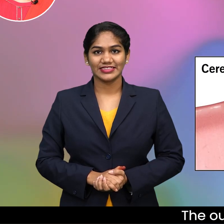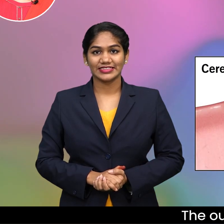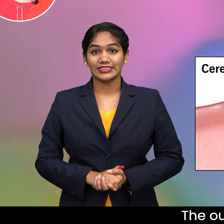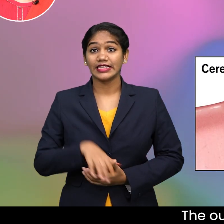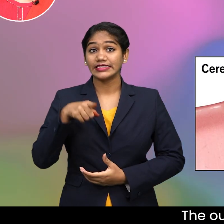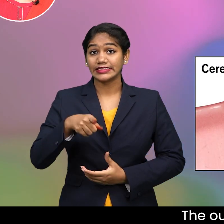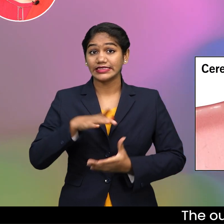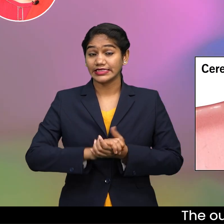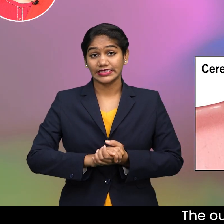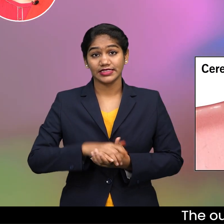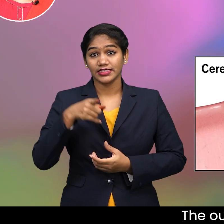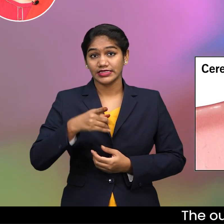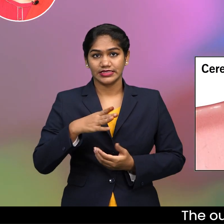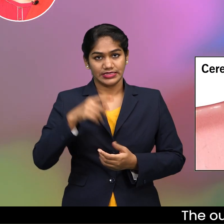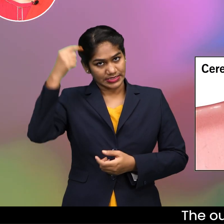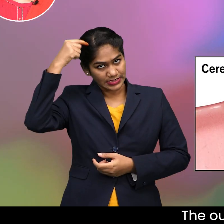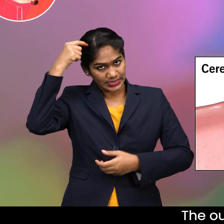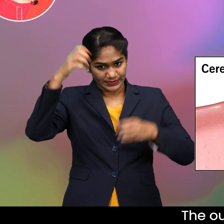The outer portion of